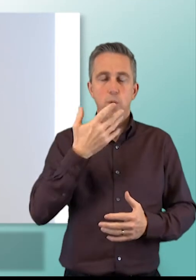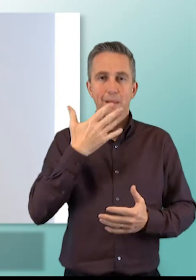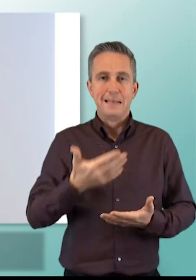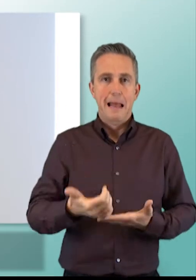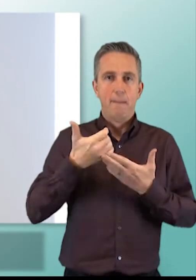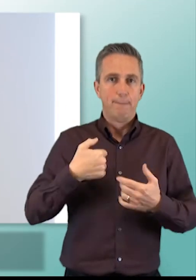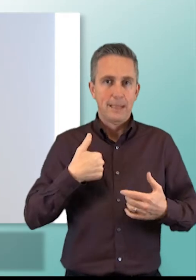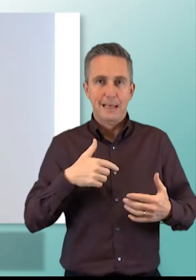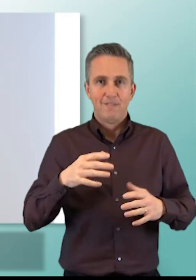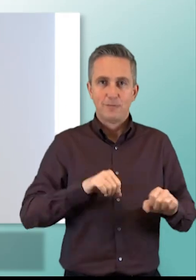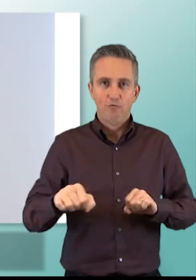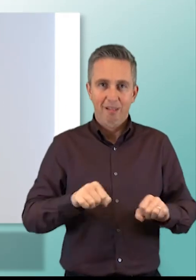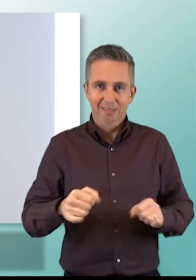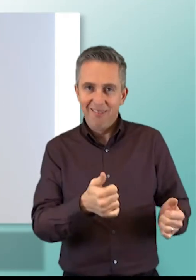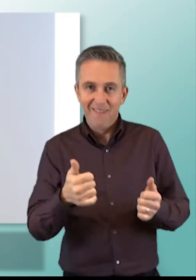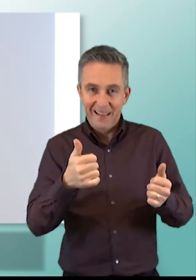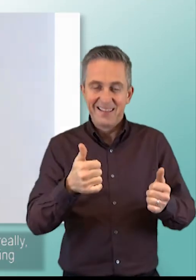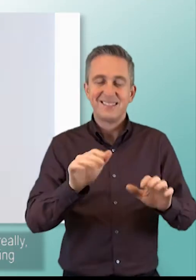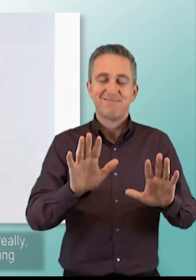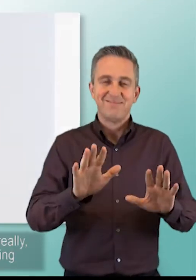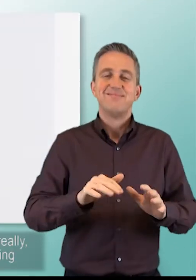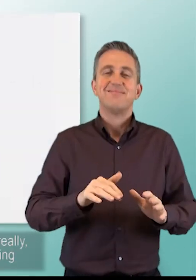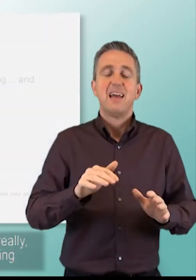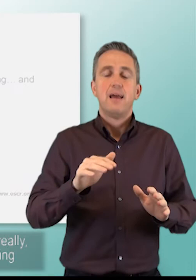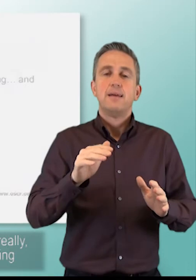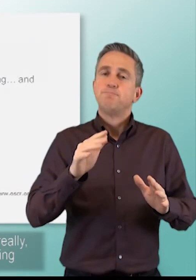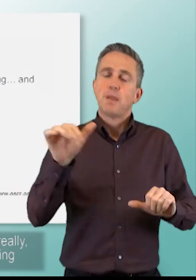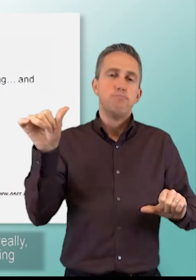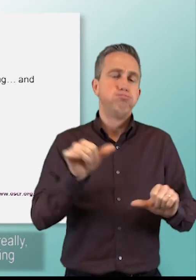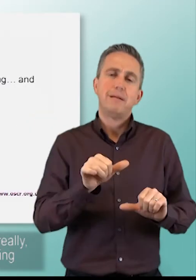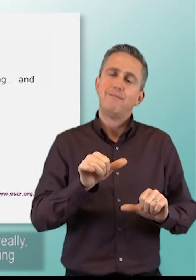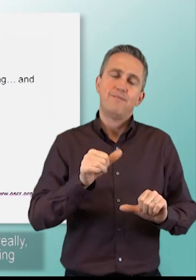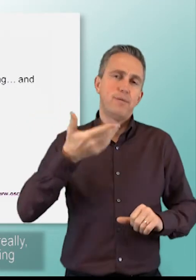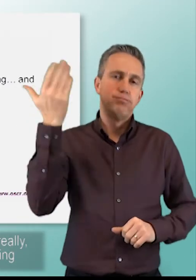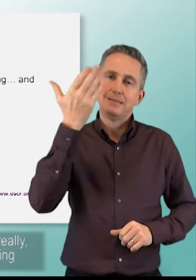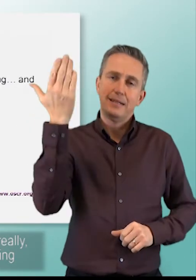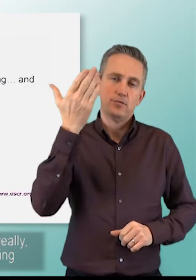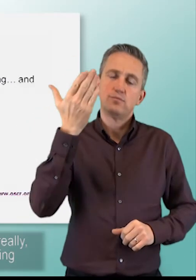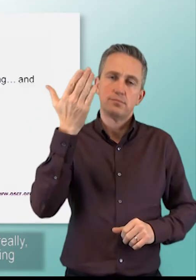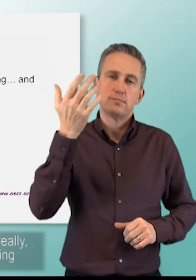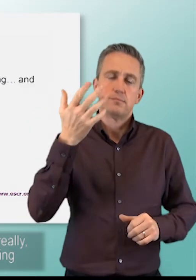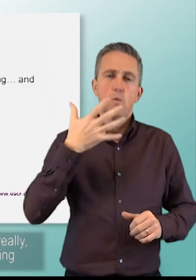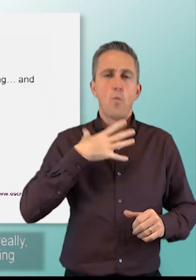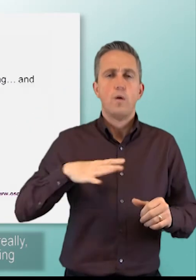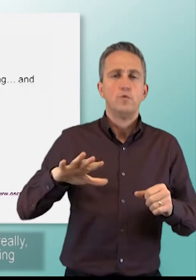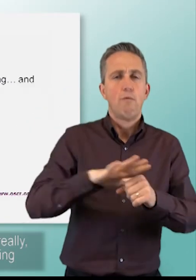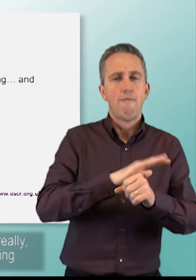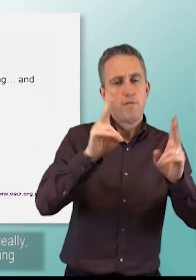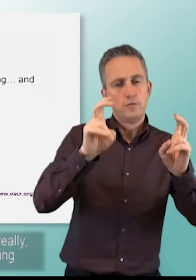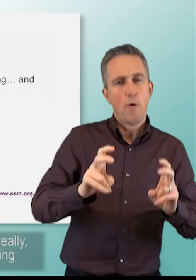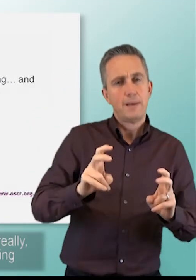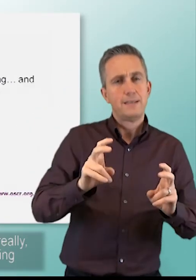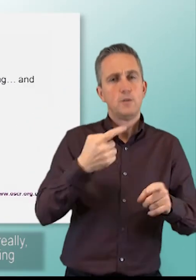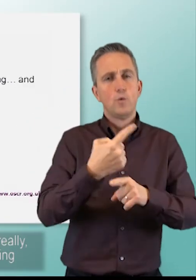would somebody come and pick me up? What we're going to do in a very brief presentation really is talk a little bit